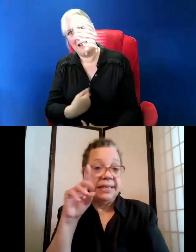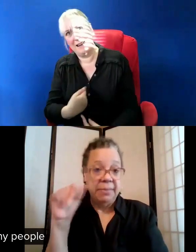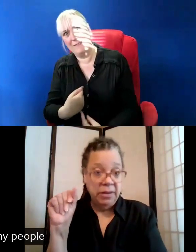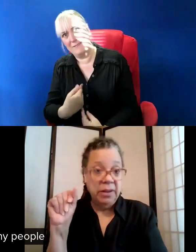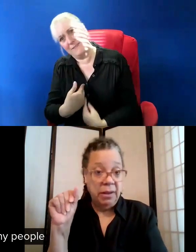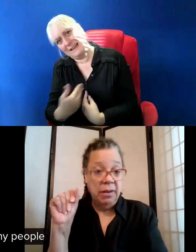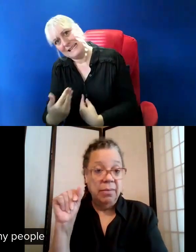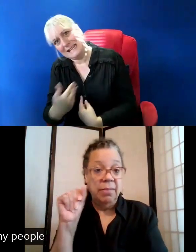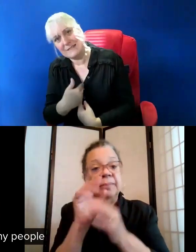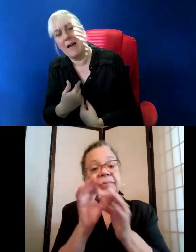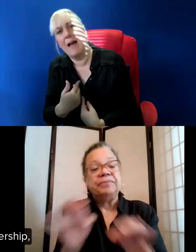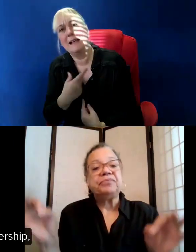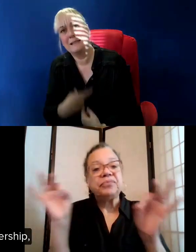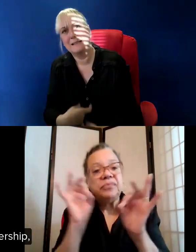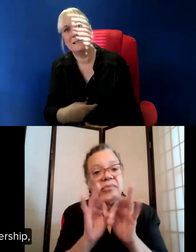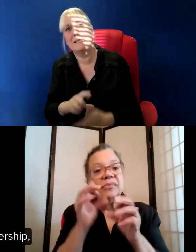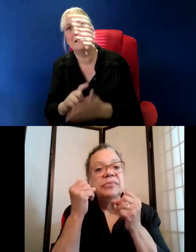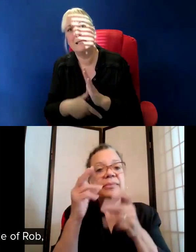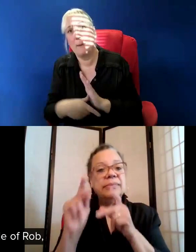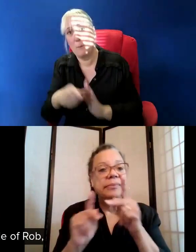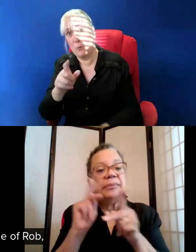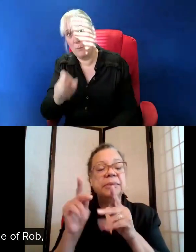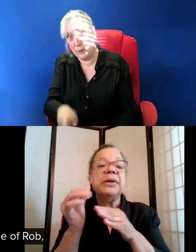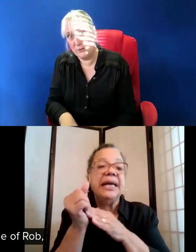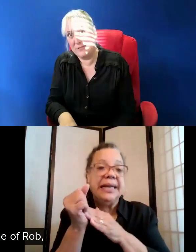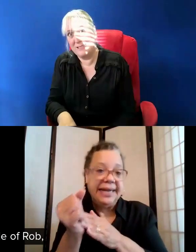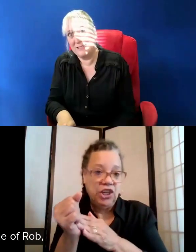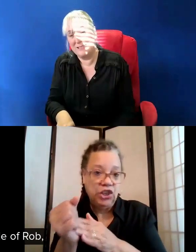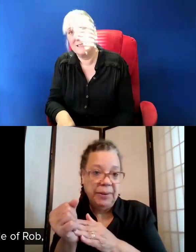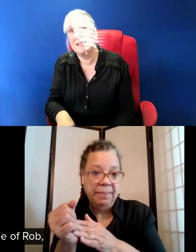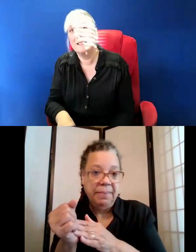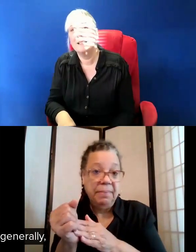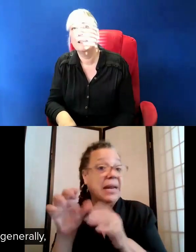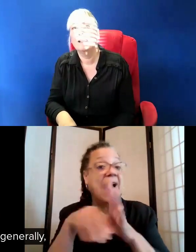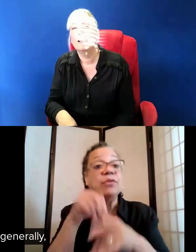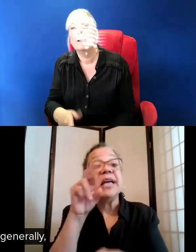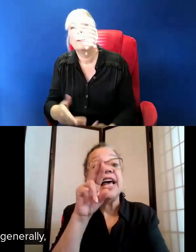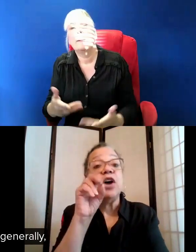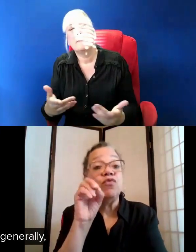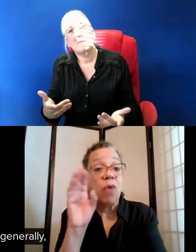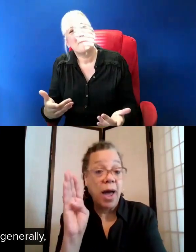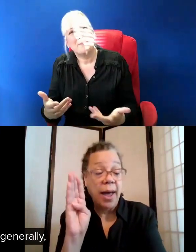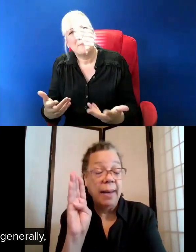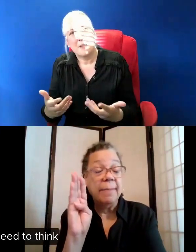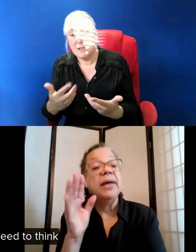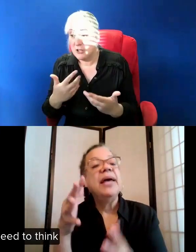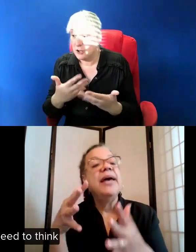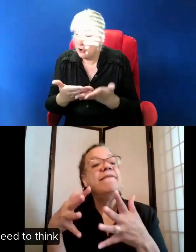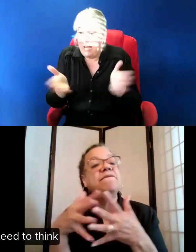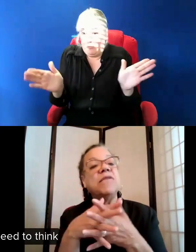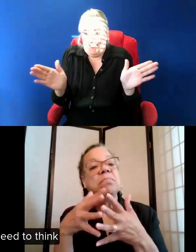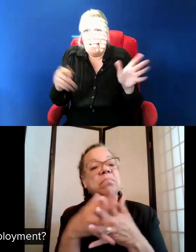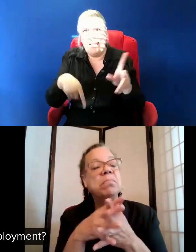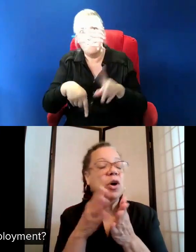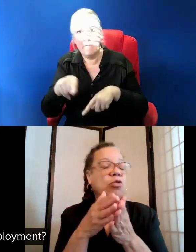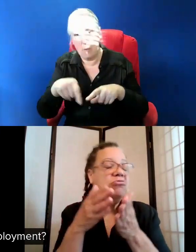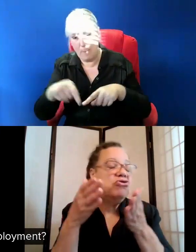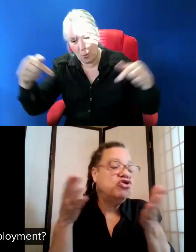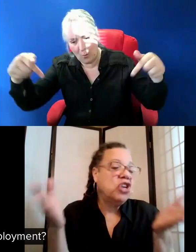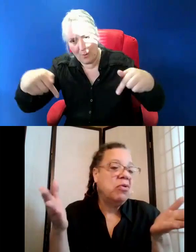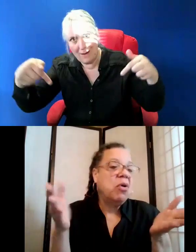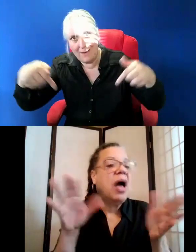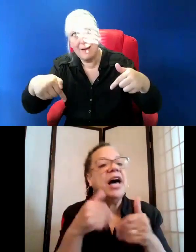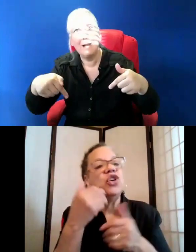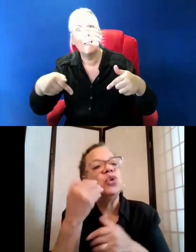action for so many people in leadership. But outside of Rob, in football generally, how do we need to think about